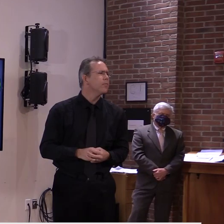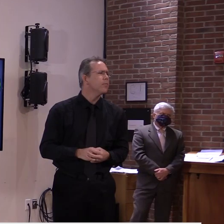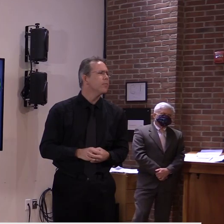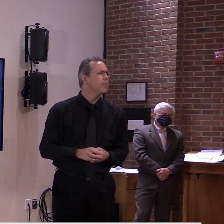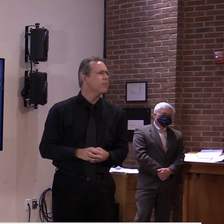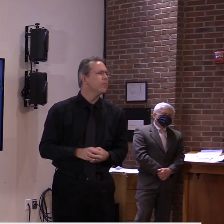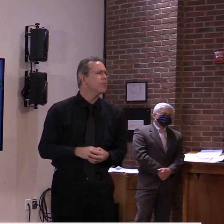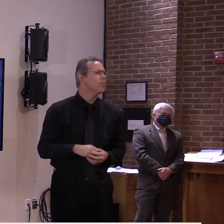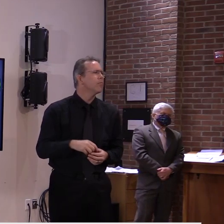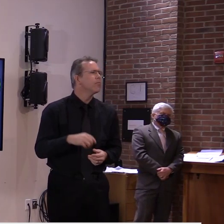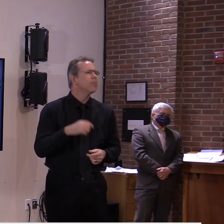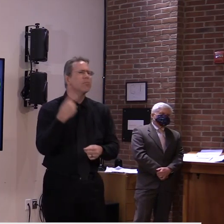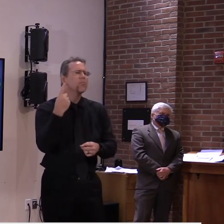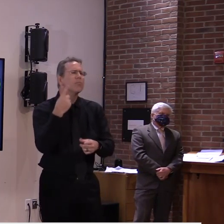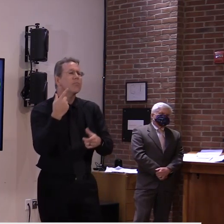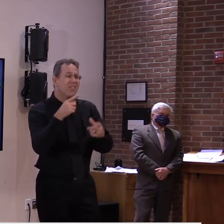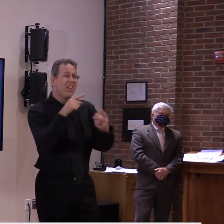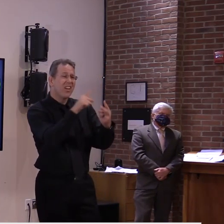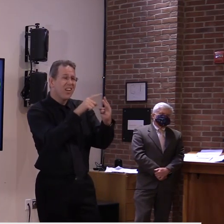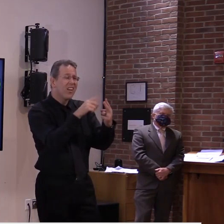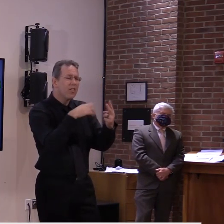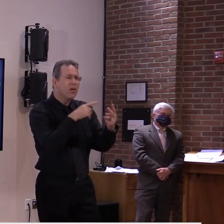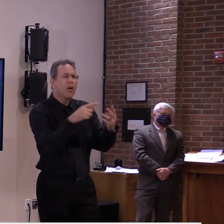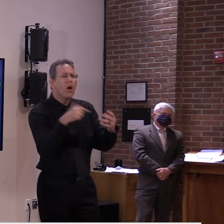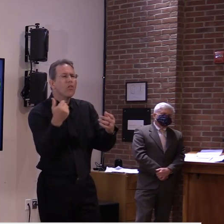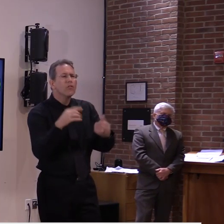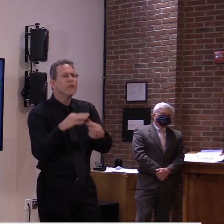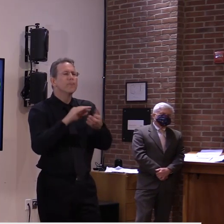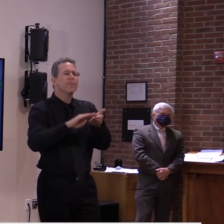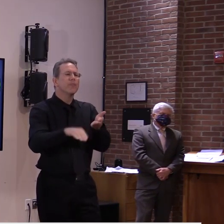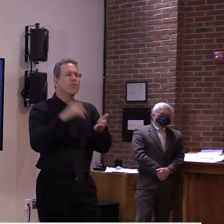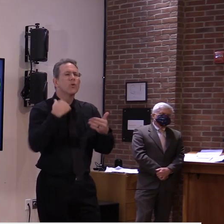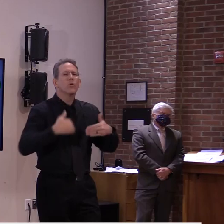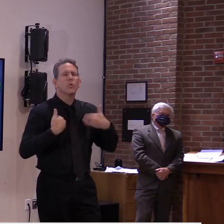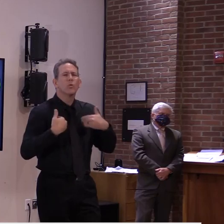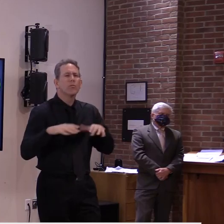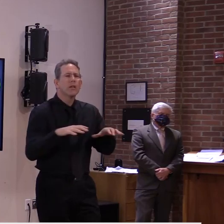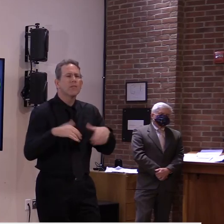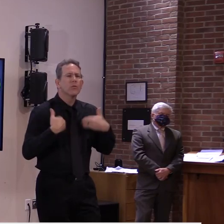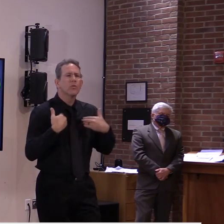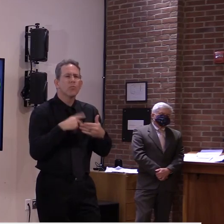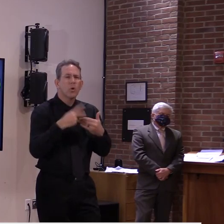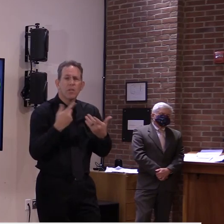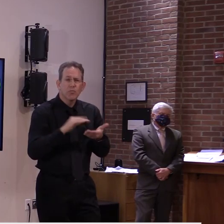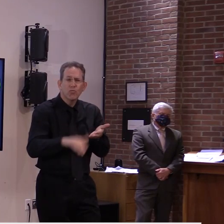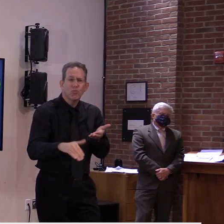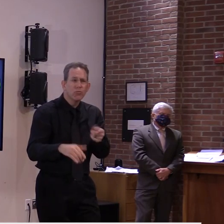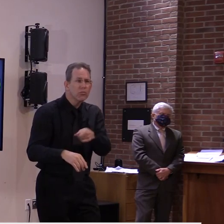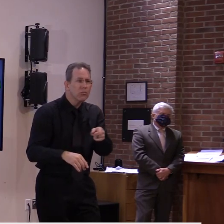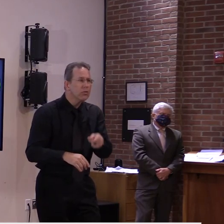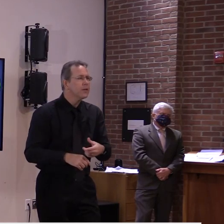Does the guidance provide any workarounds for youth ski training, weekend race